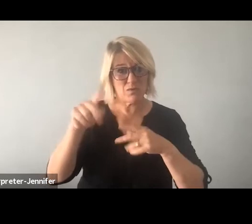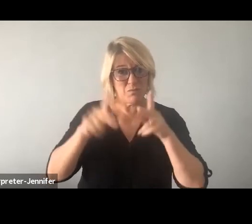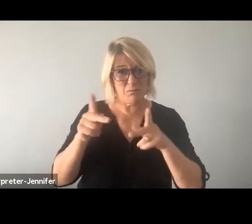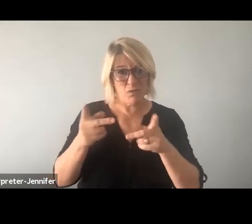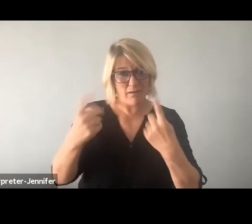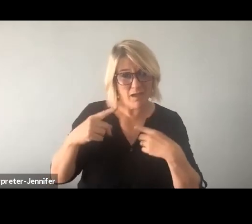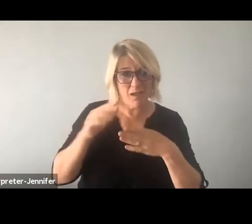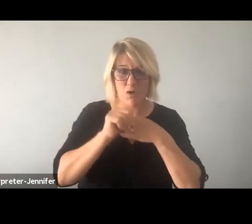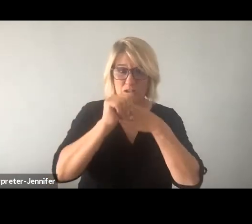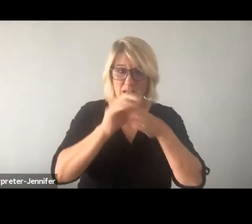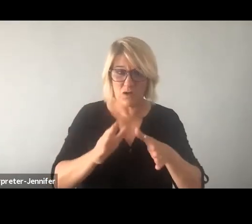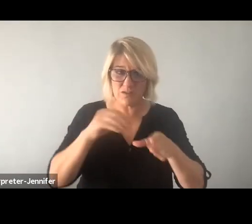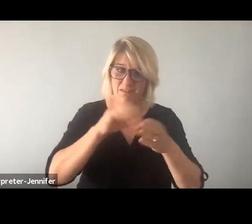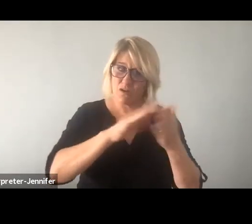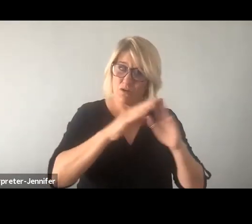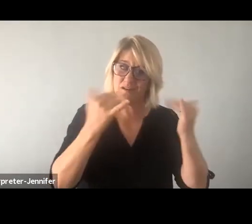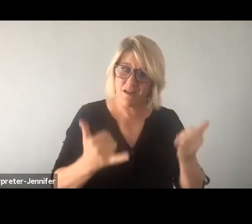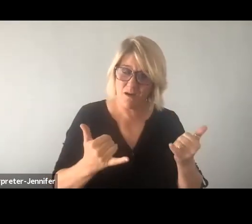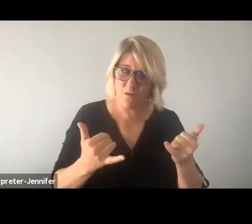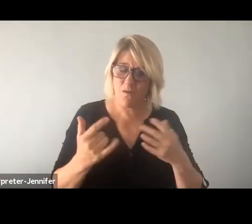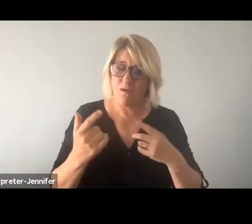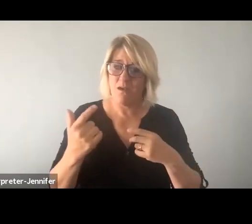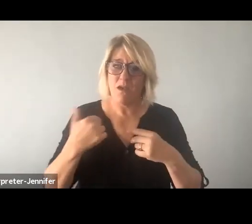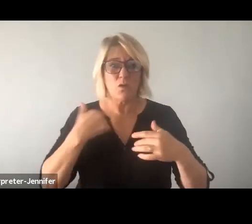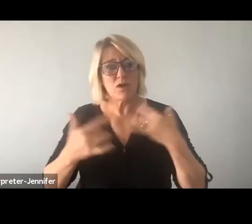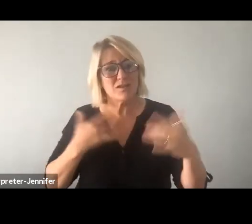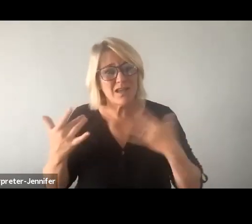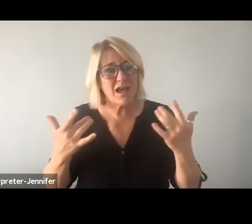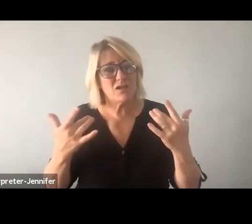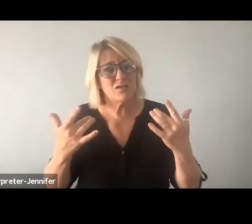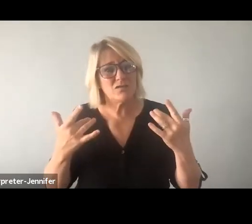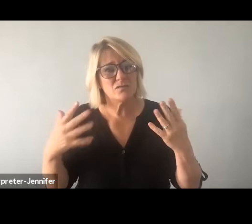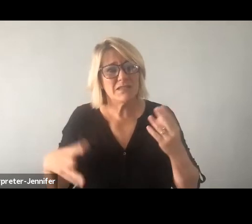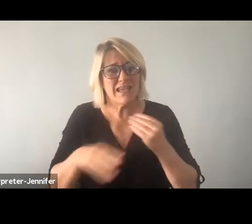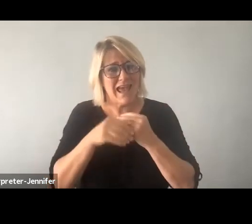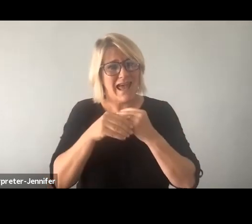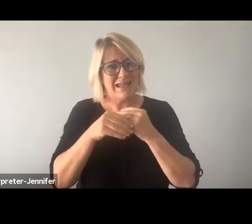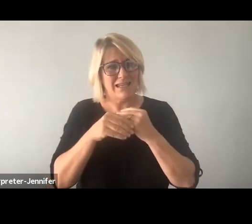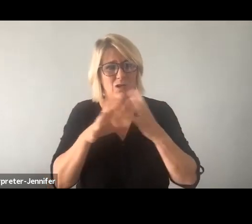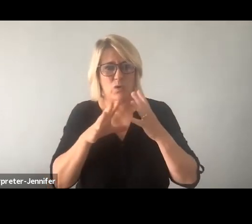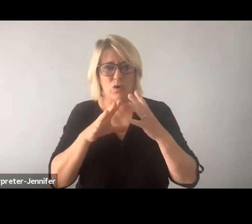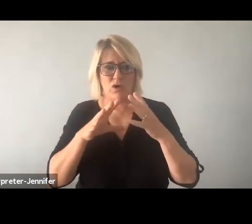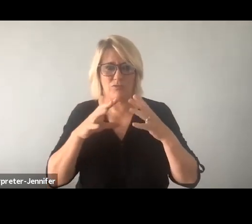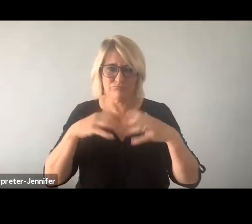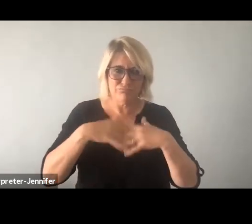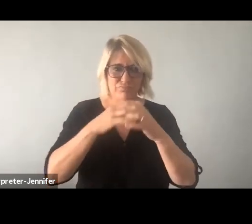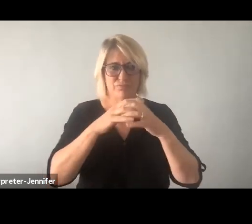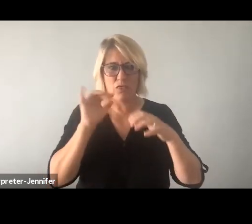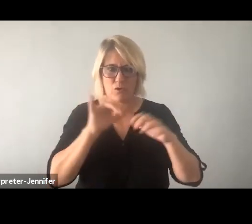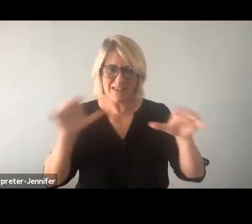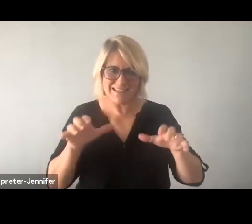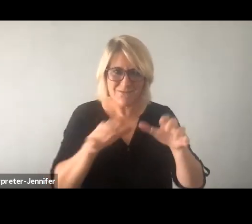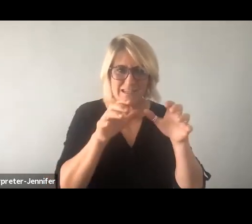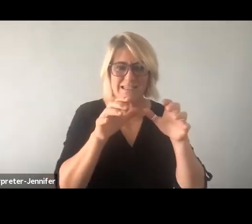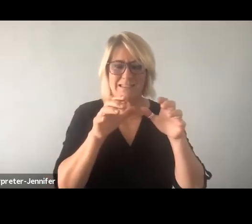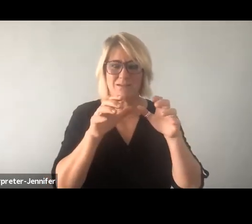parts of the community as well. And we're excited to be putting some of those activities and programming pieces into